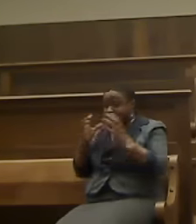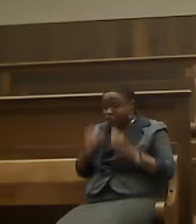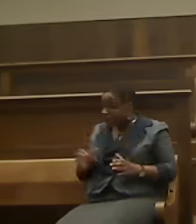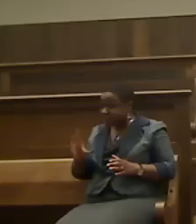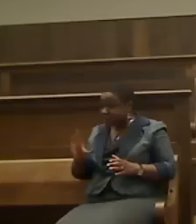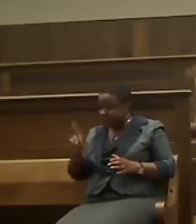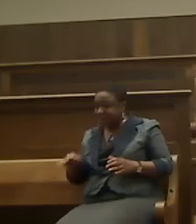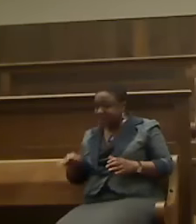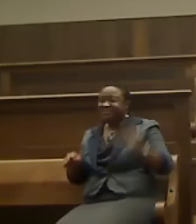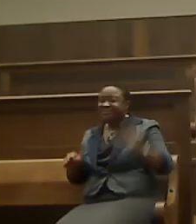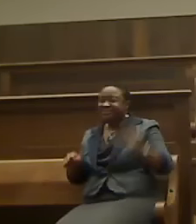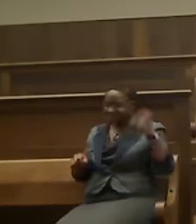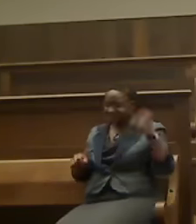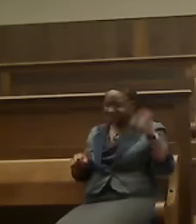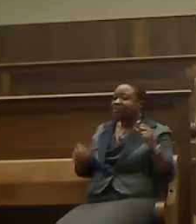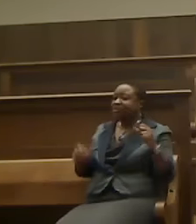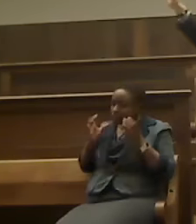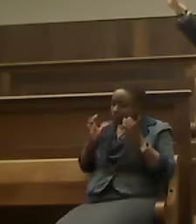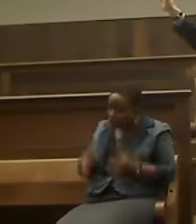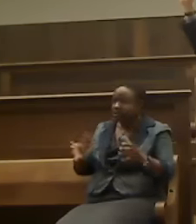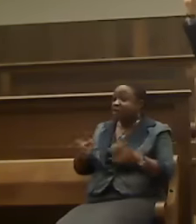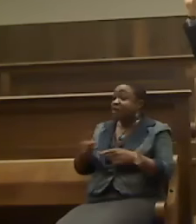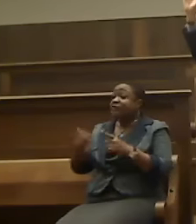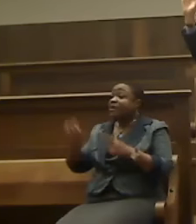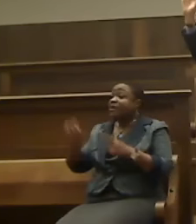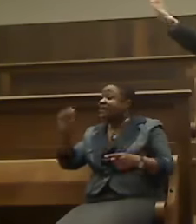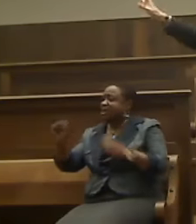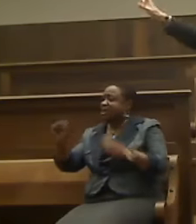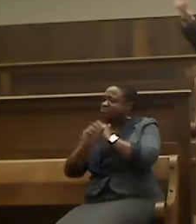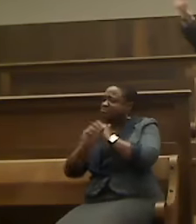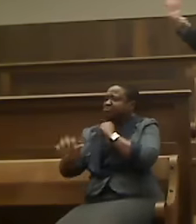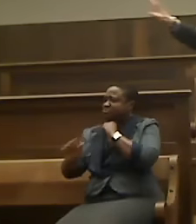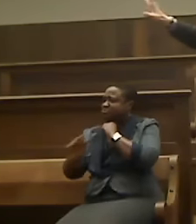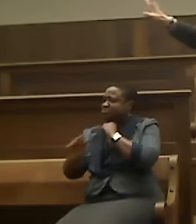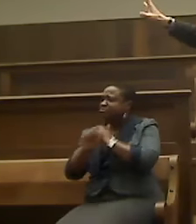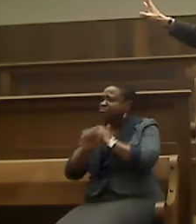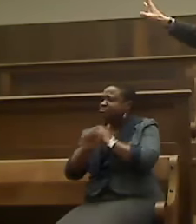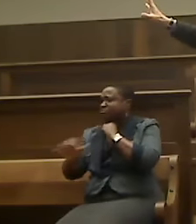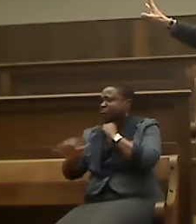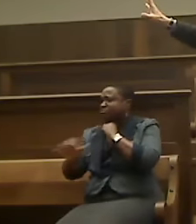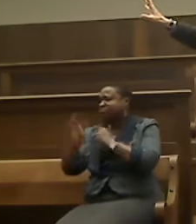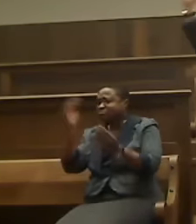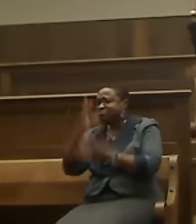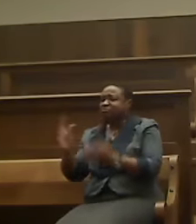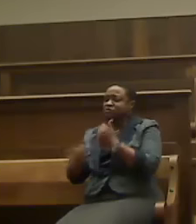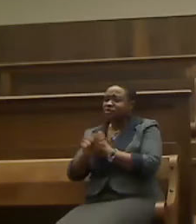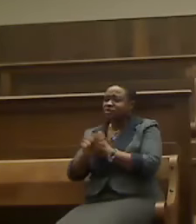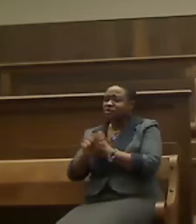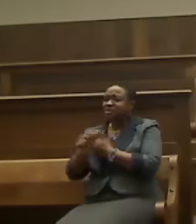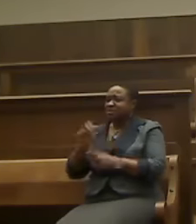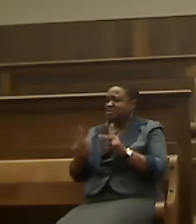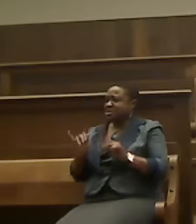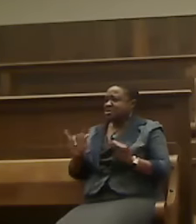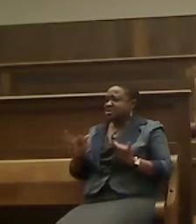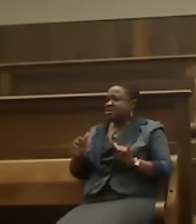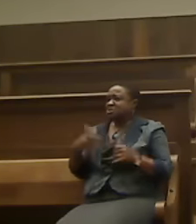Consumers did that. And it was from the media, projecting and presenting the risks. People didn't want to